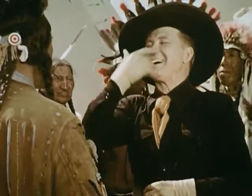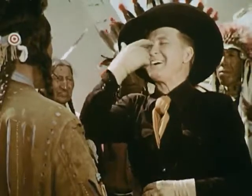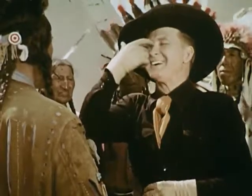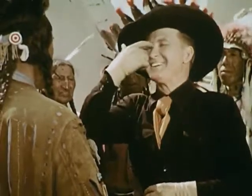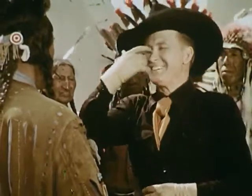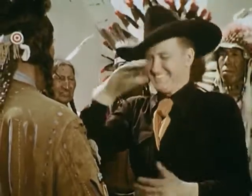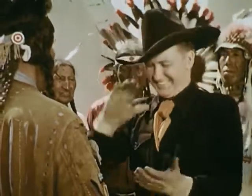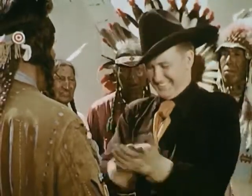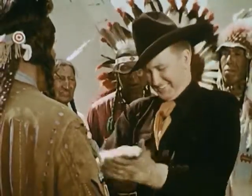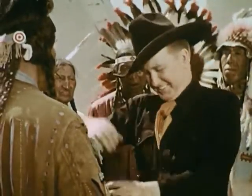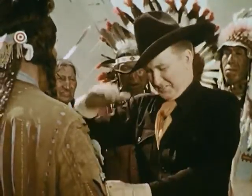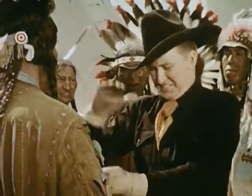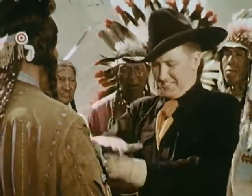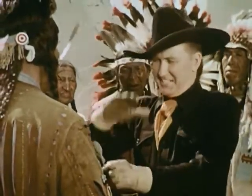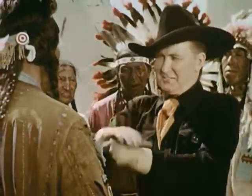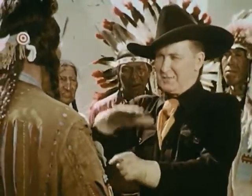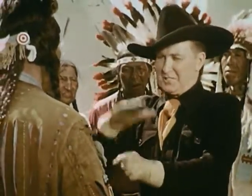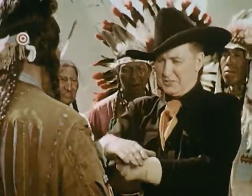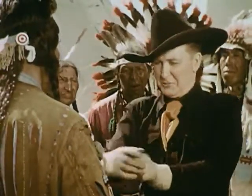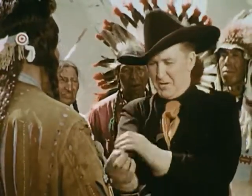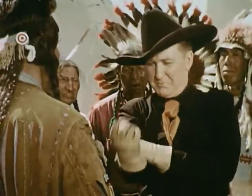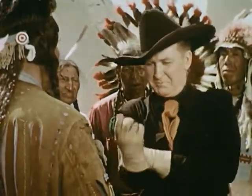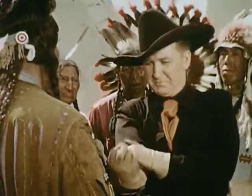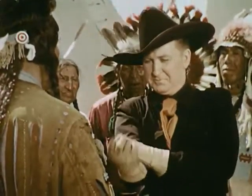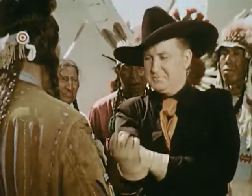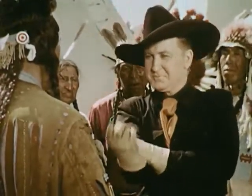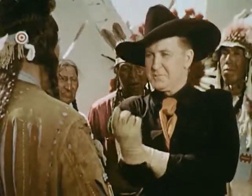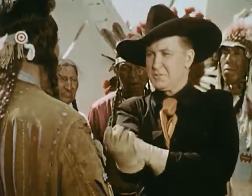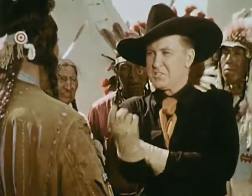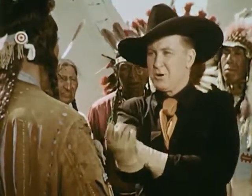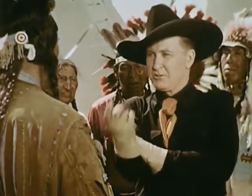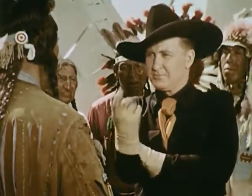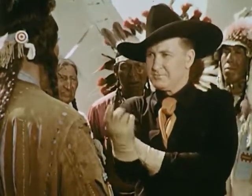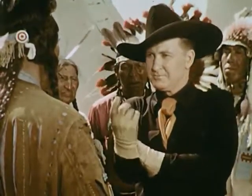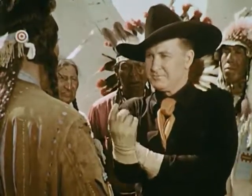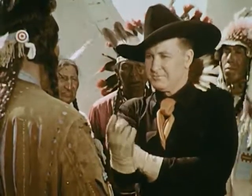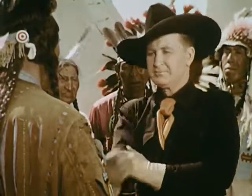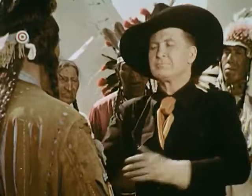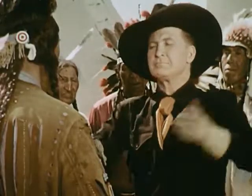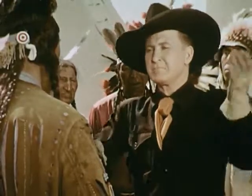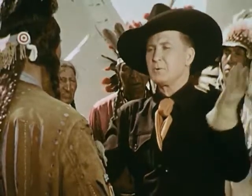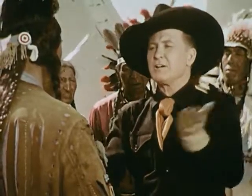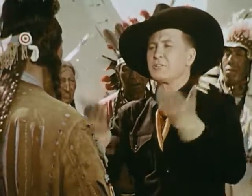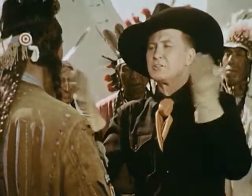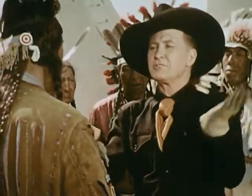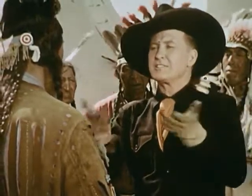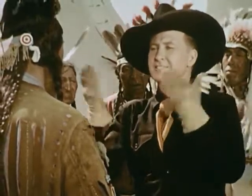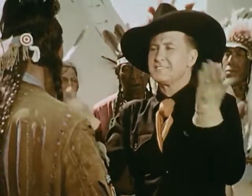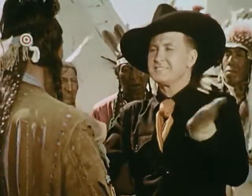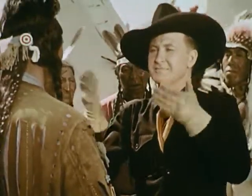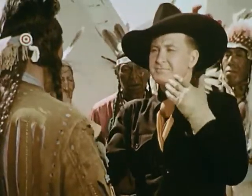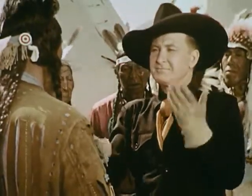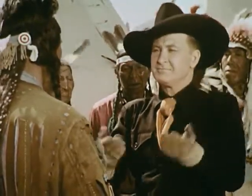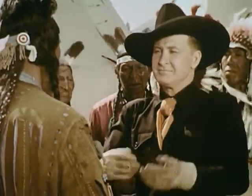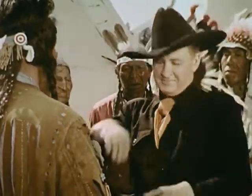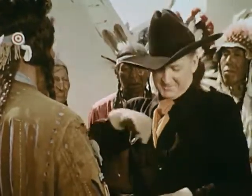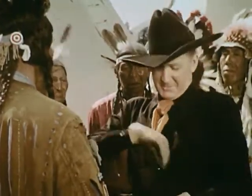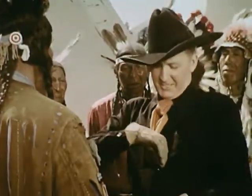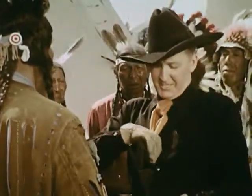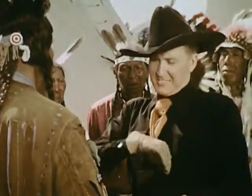there. Then we'll sit down, we'll load the pipe, and we'll smoke. And we'll have a good visit. Our hearts